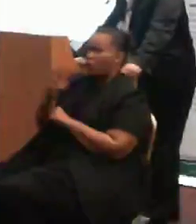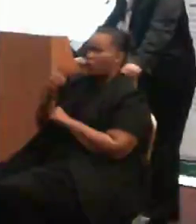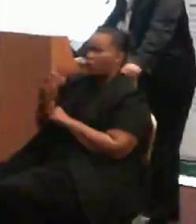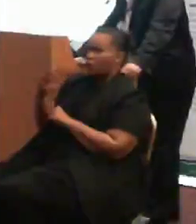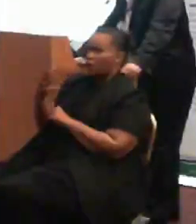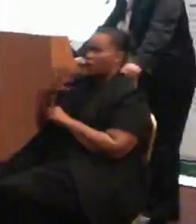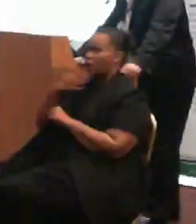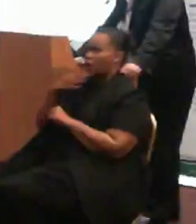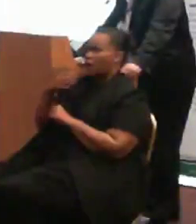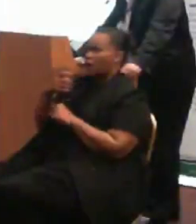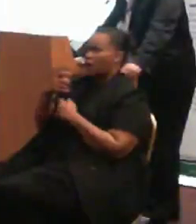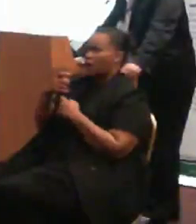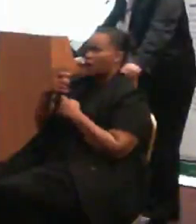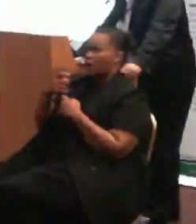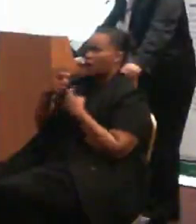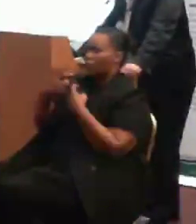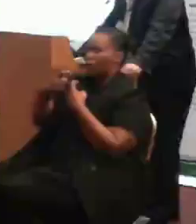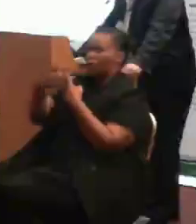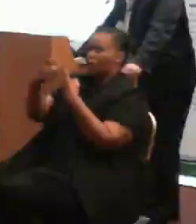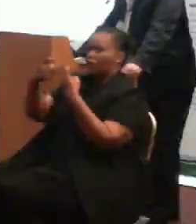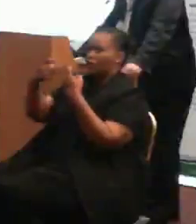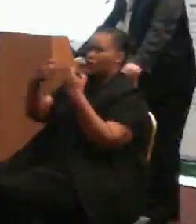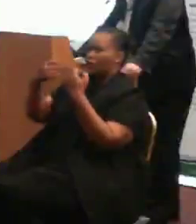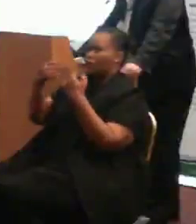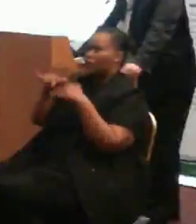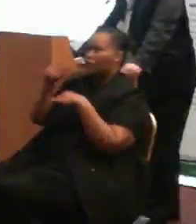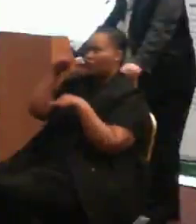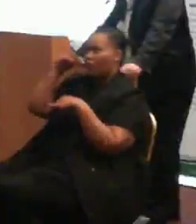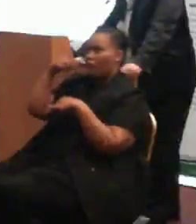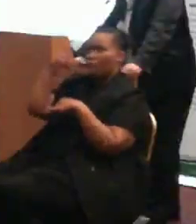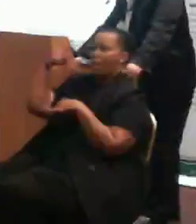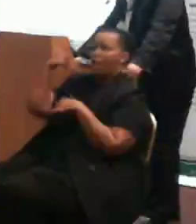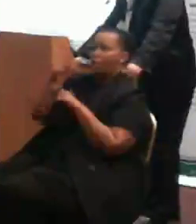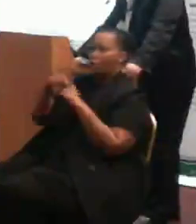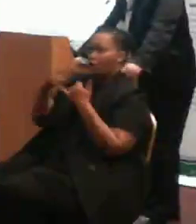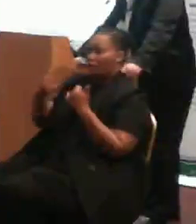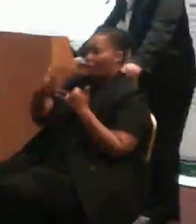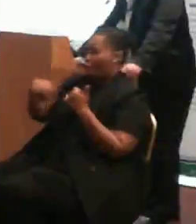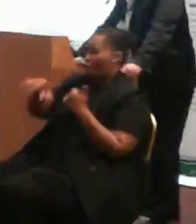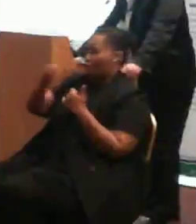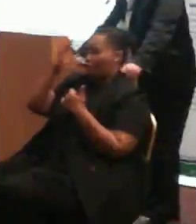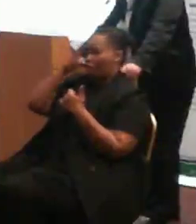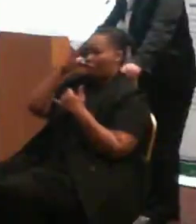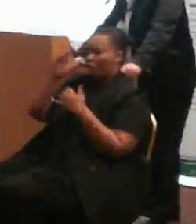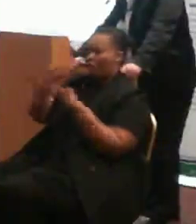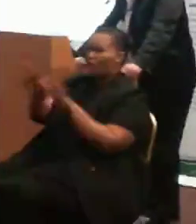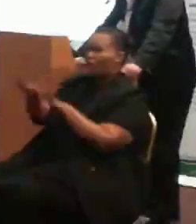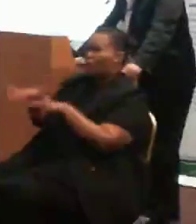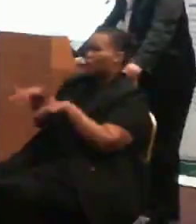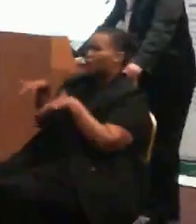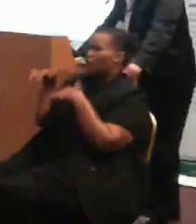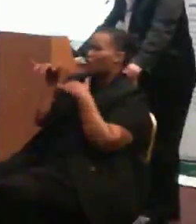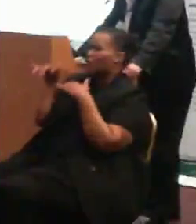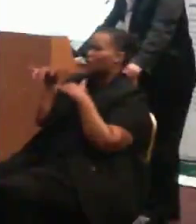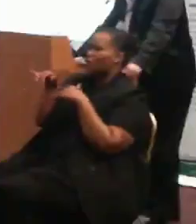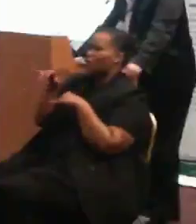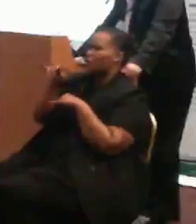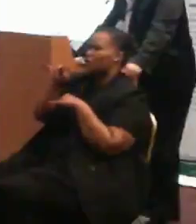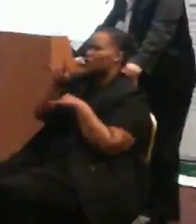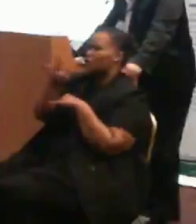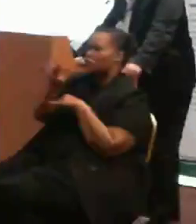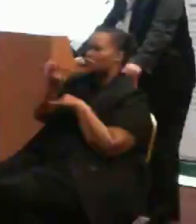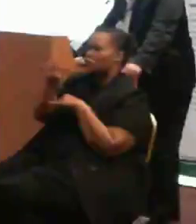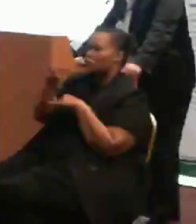at me as if I'm mad. Today it's an acknowledged fact from the public protector to the parliamentary committee and to the zonal commission.